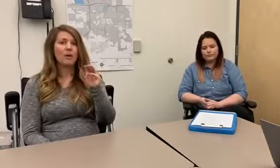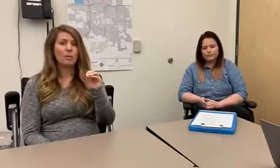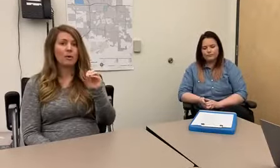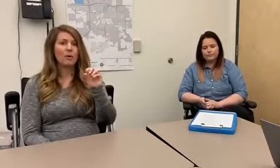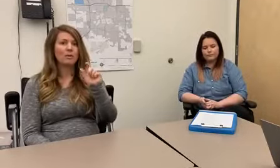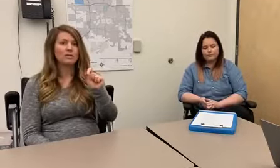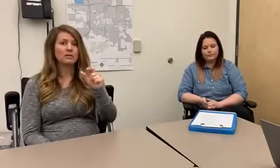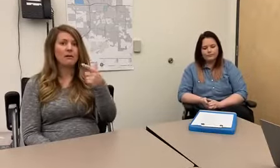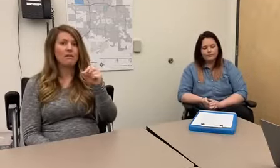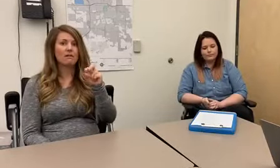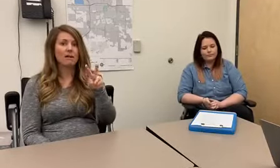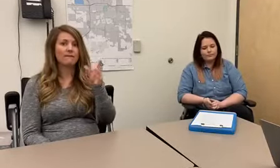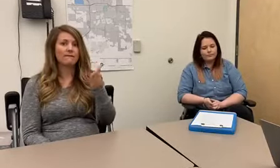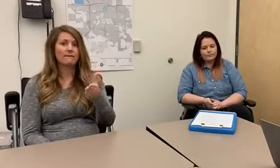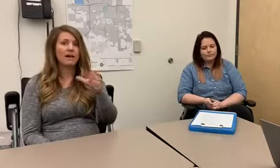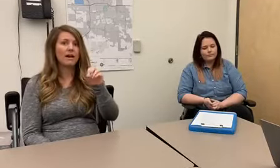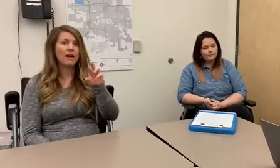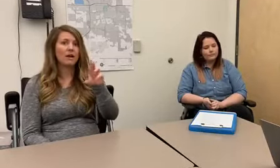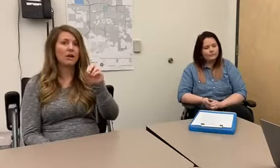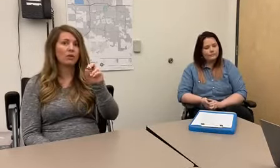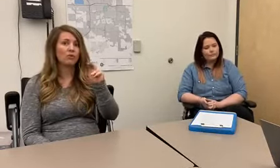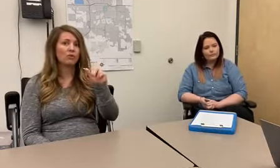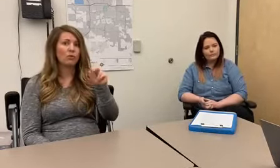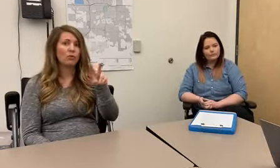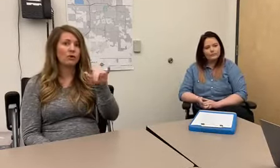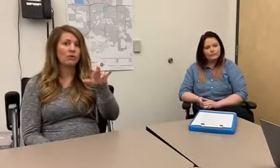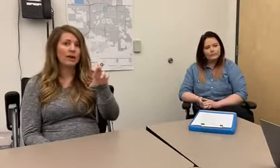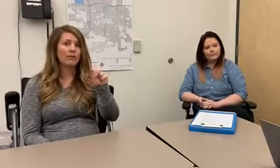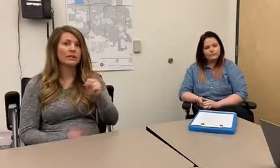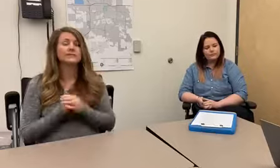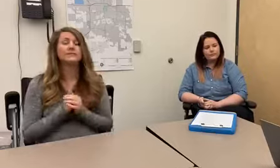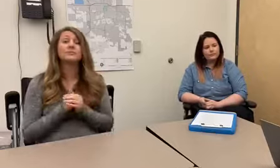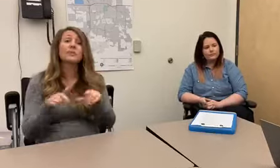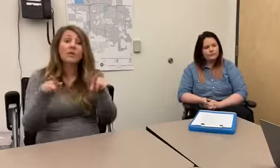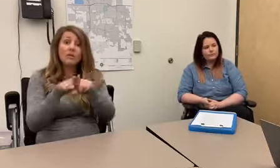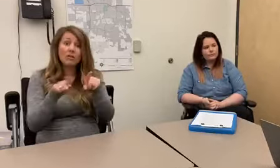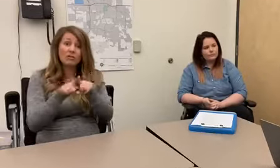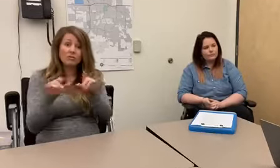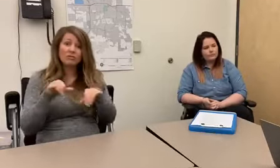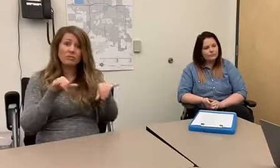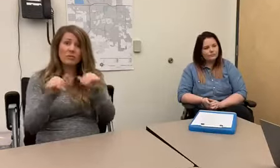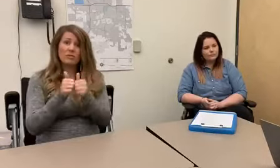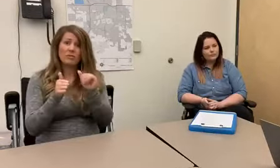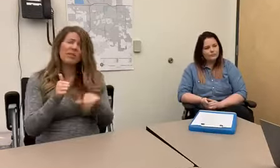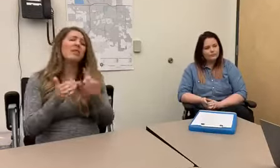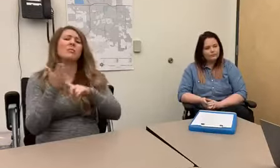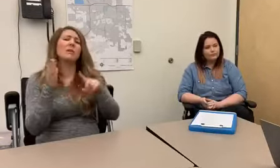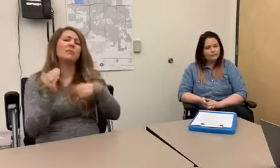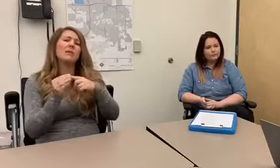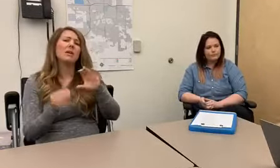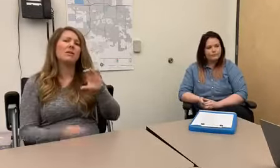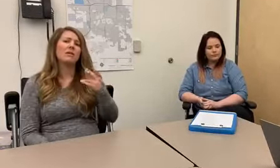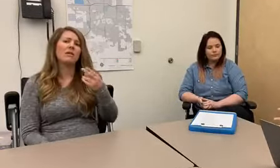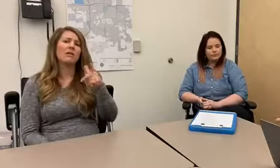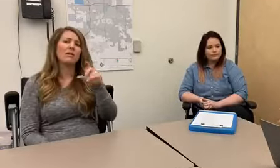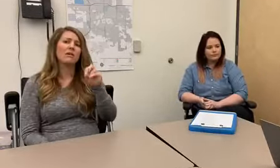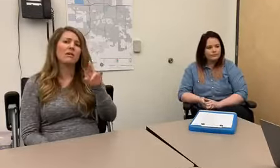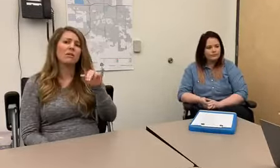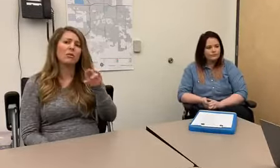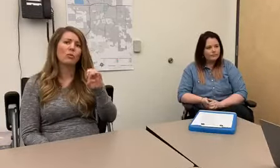como.gov/coronavirus. So another common thing with that is, what about the chlorine in the pool? How does that affect